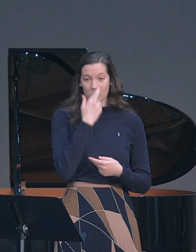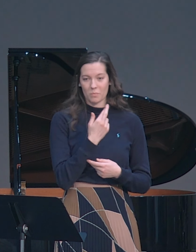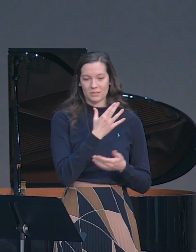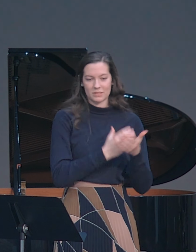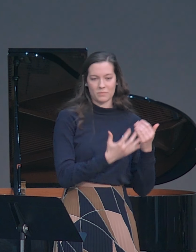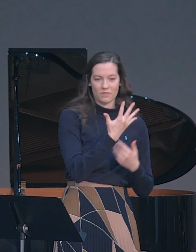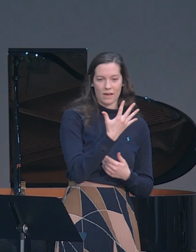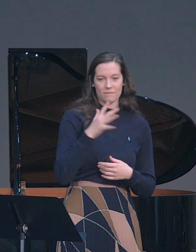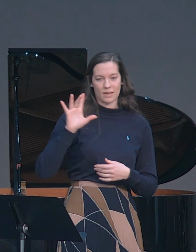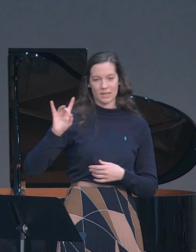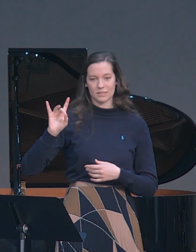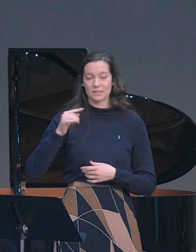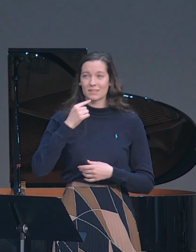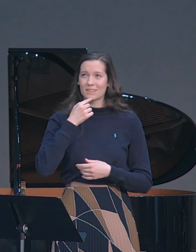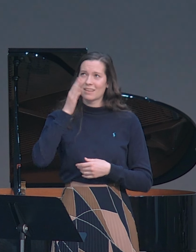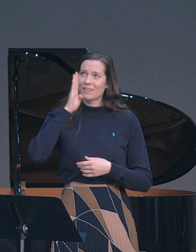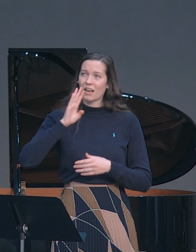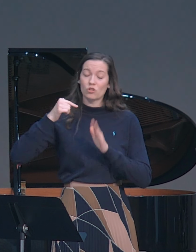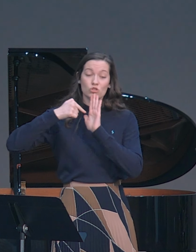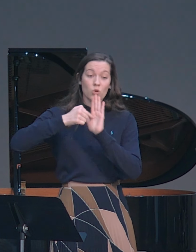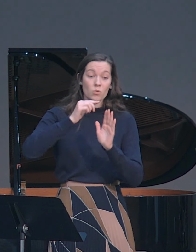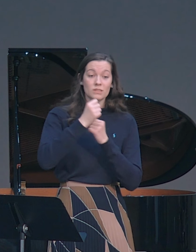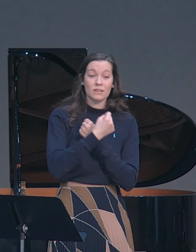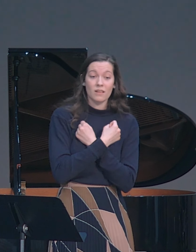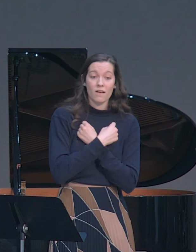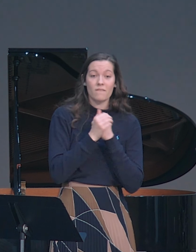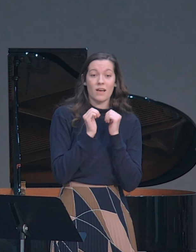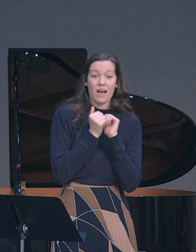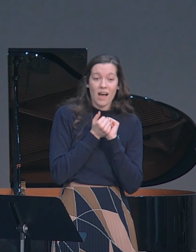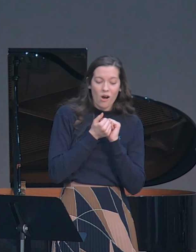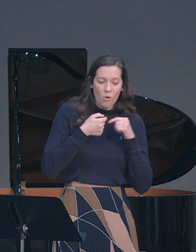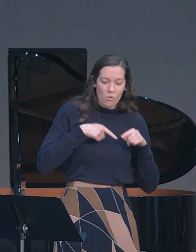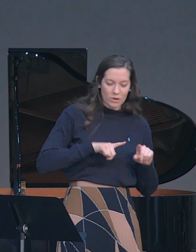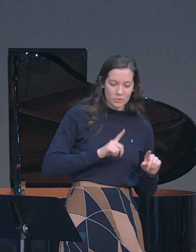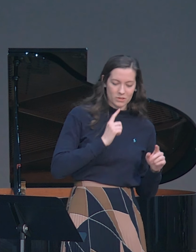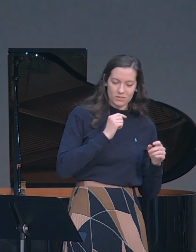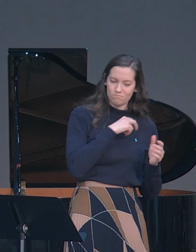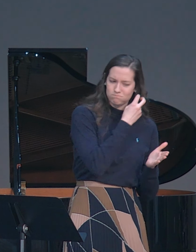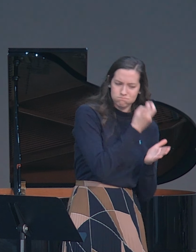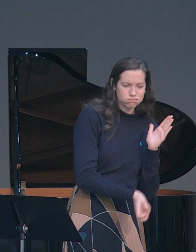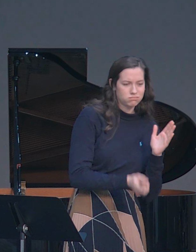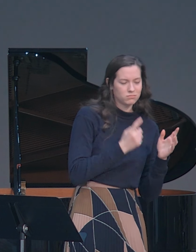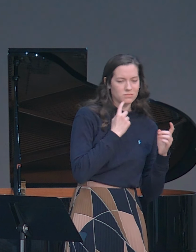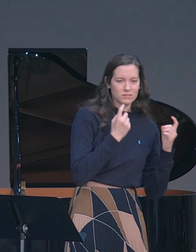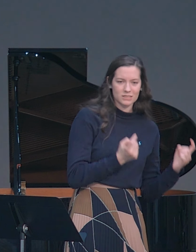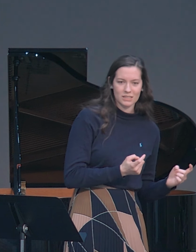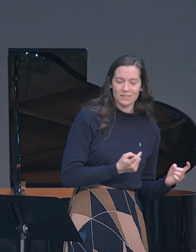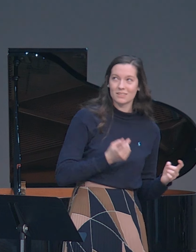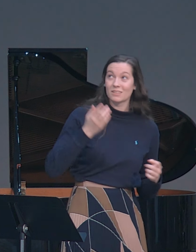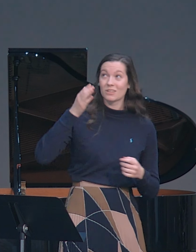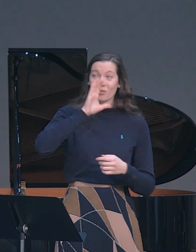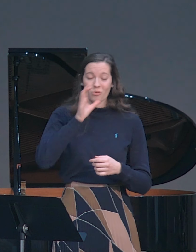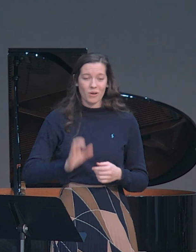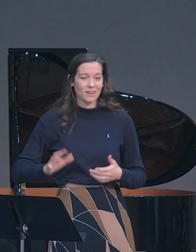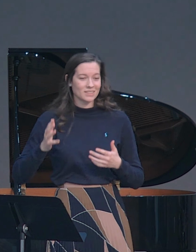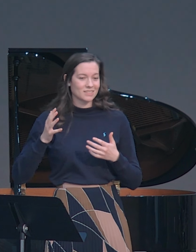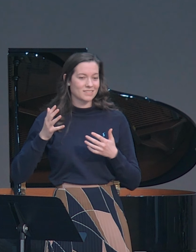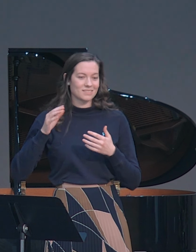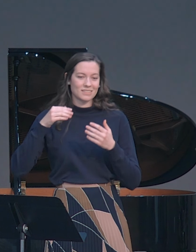"But God shows his love for us, that while we were still sinners, Christ died for